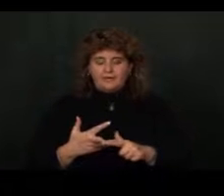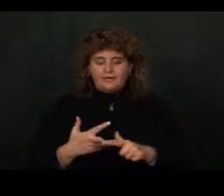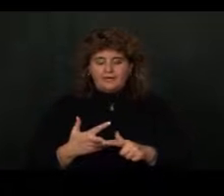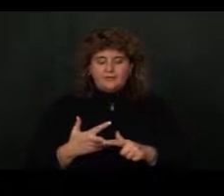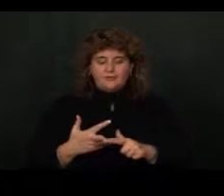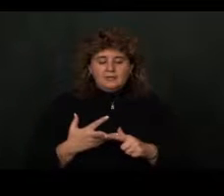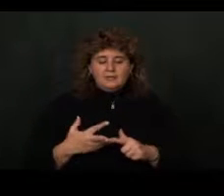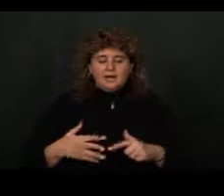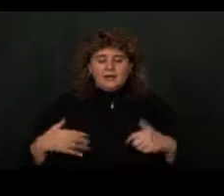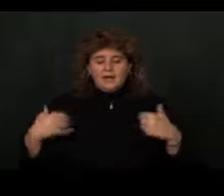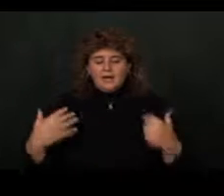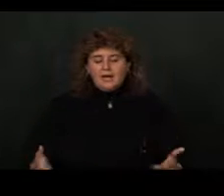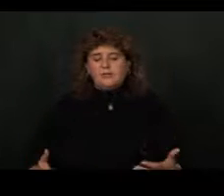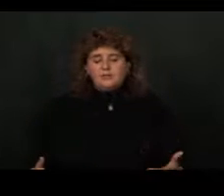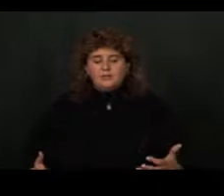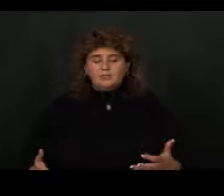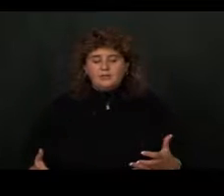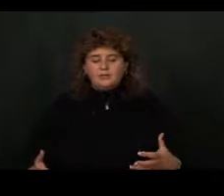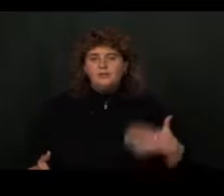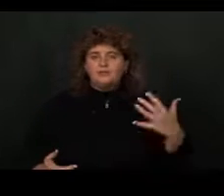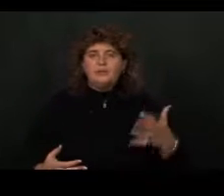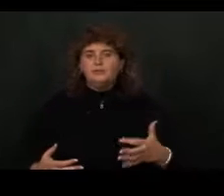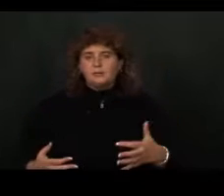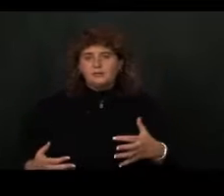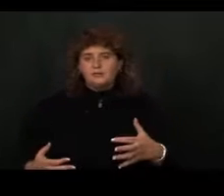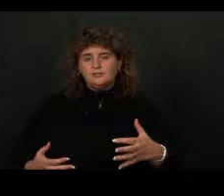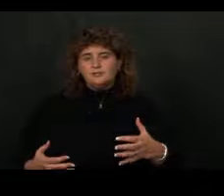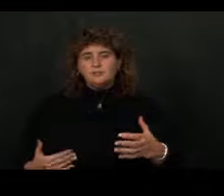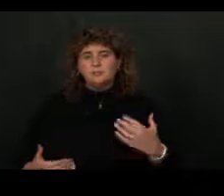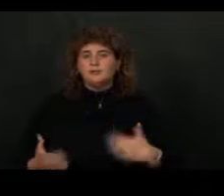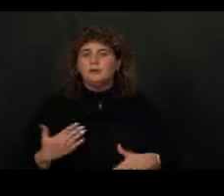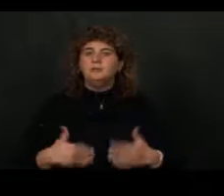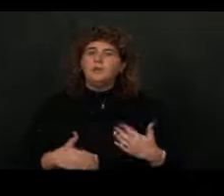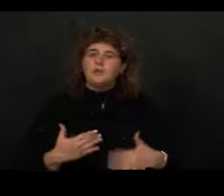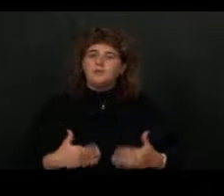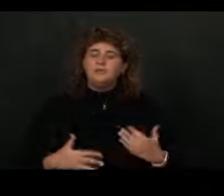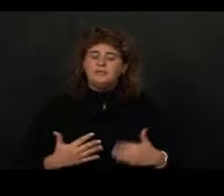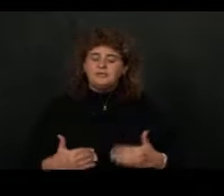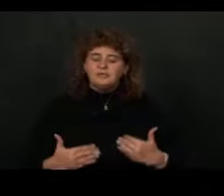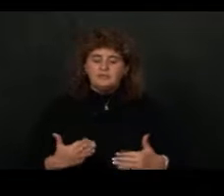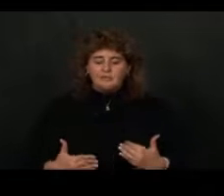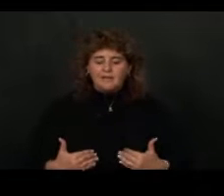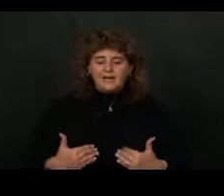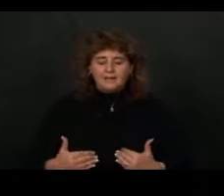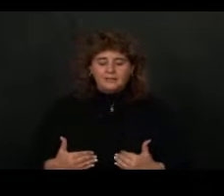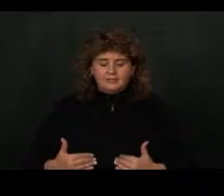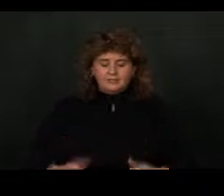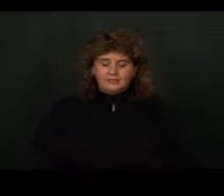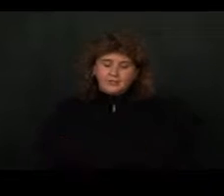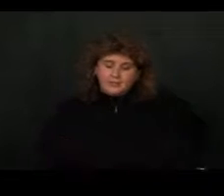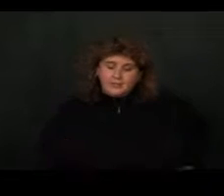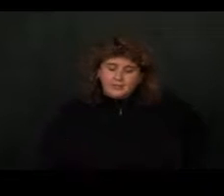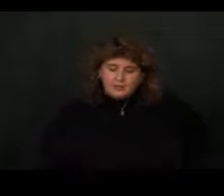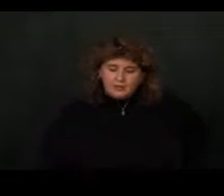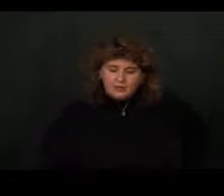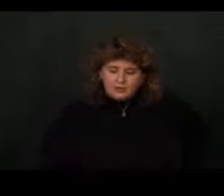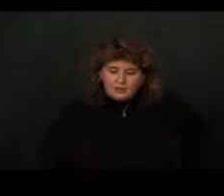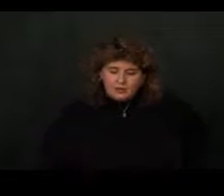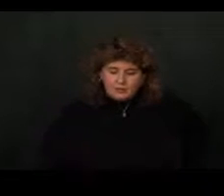Okay? Now, how do you differentiate Staph aureus from the other species of staph? And there are a couple